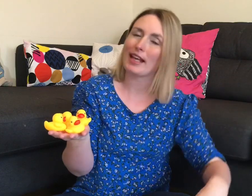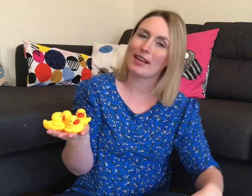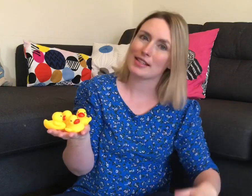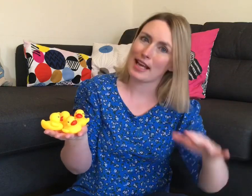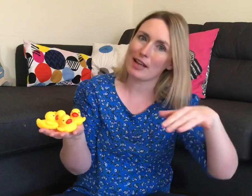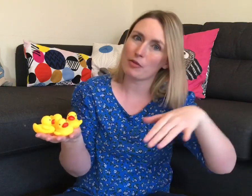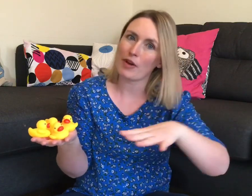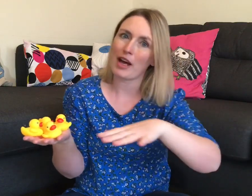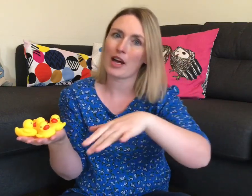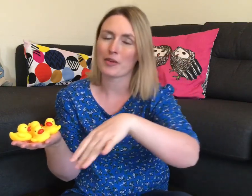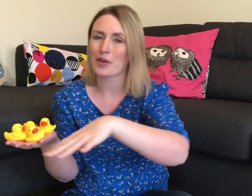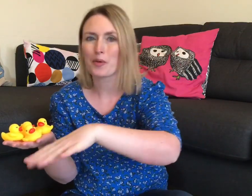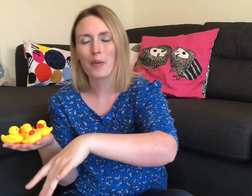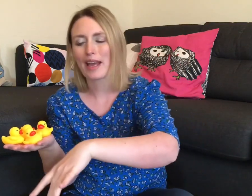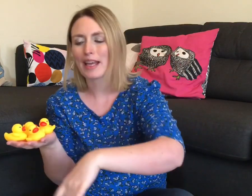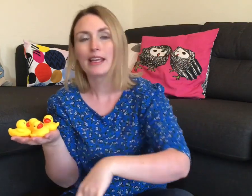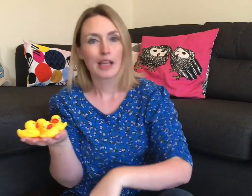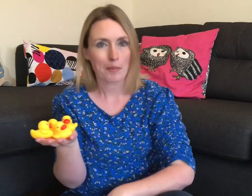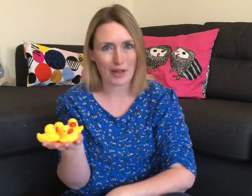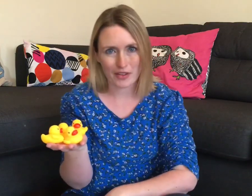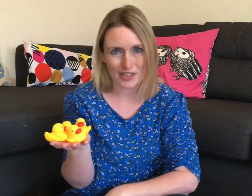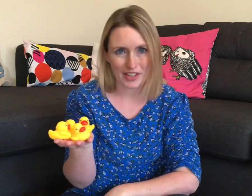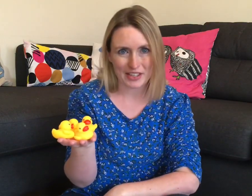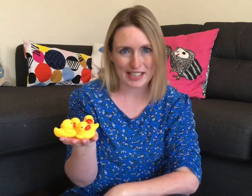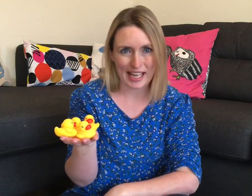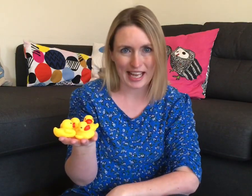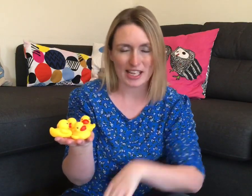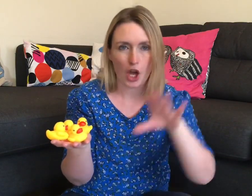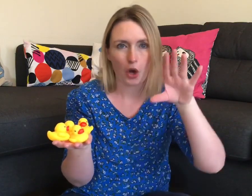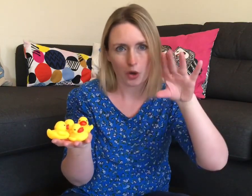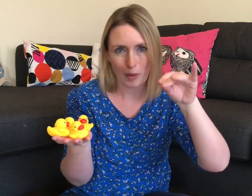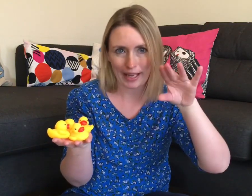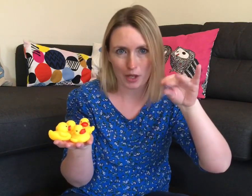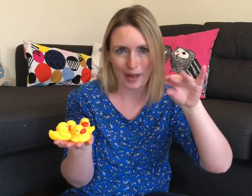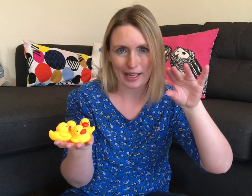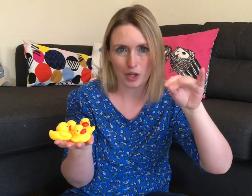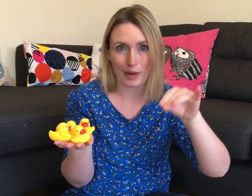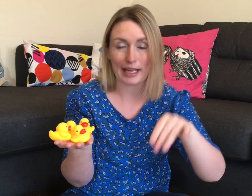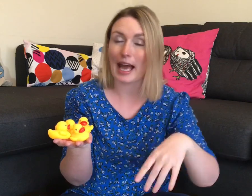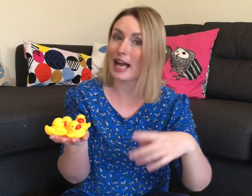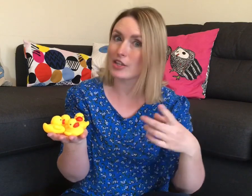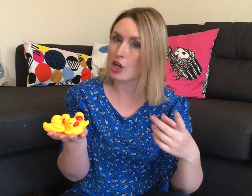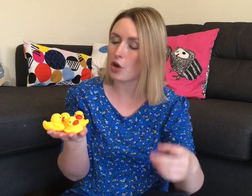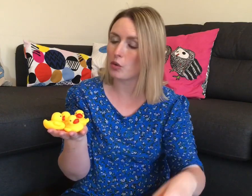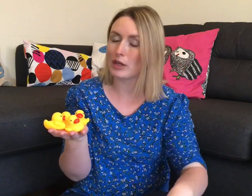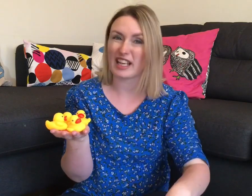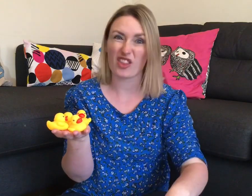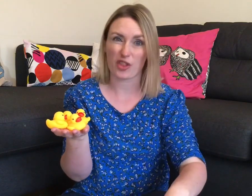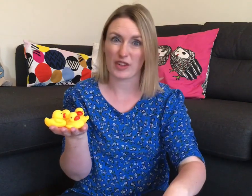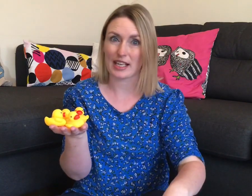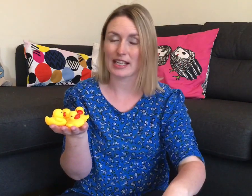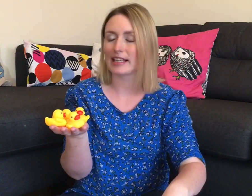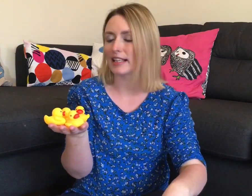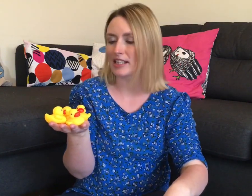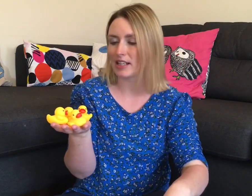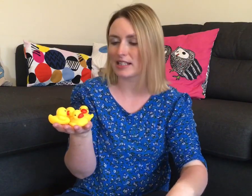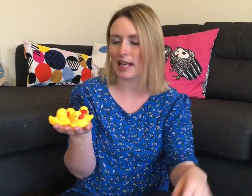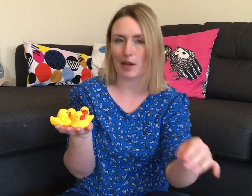hills and far away. Mother duck said quack quack quack and only three little ducks came